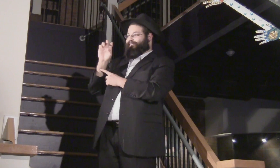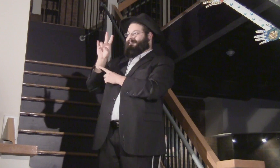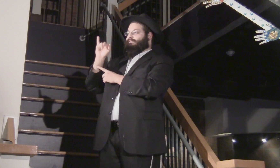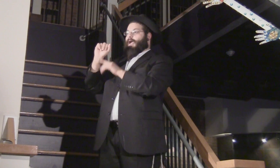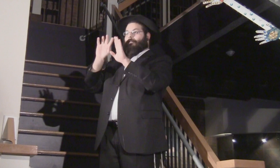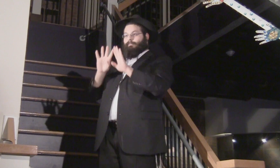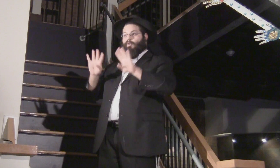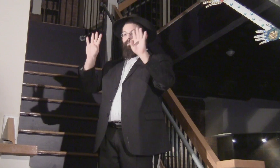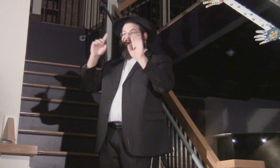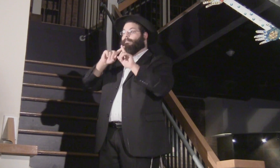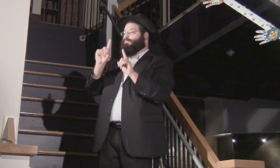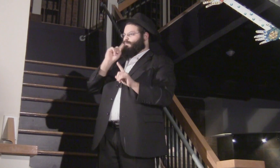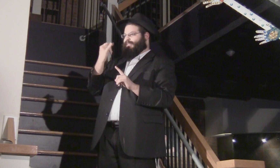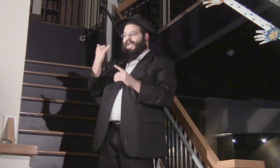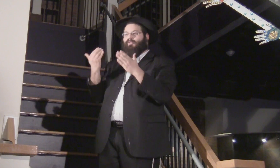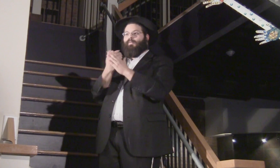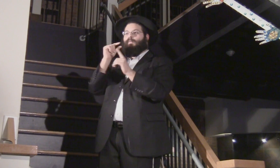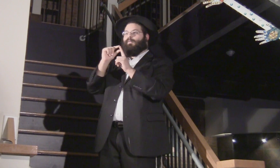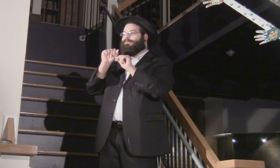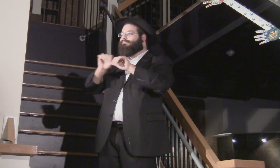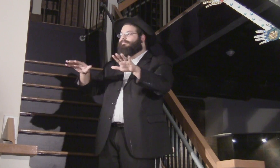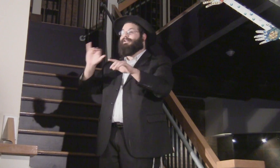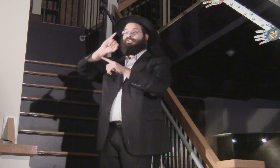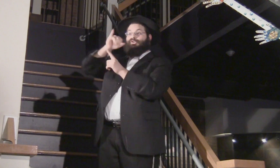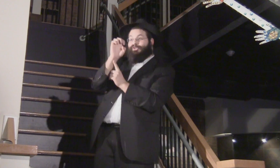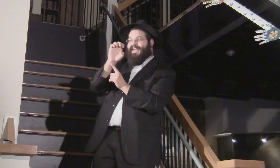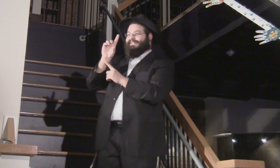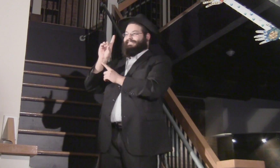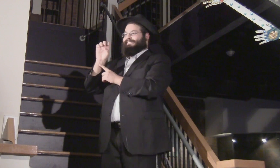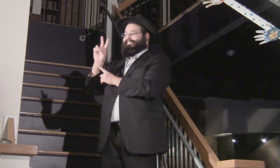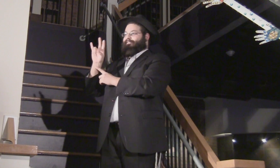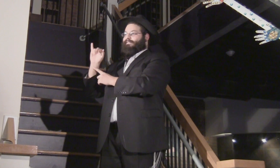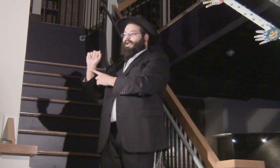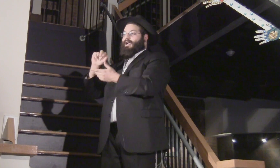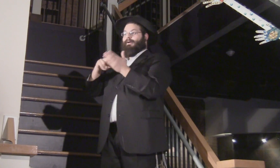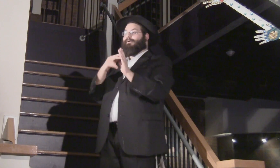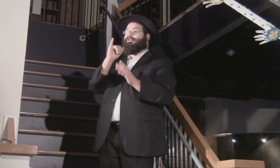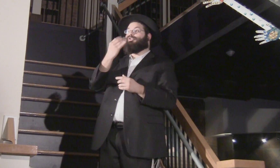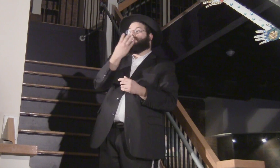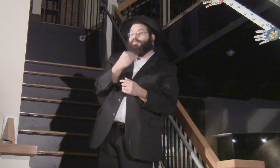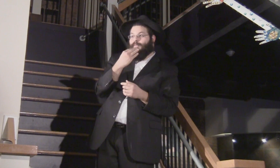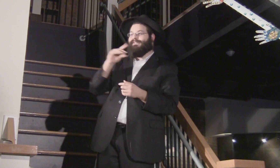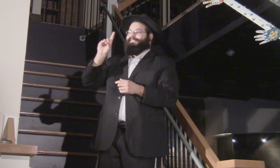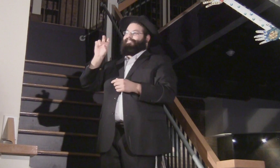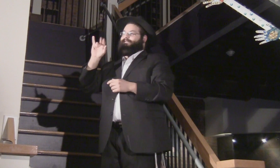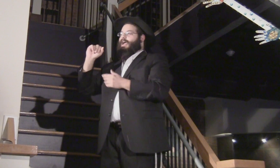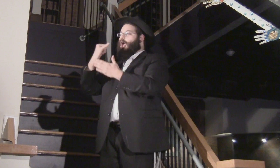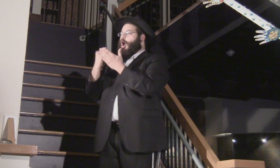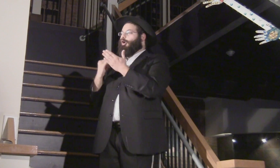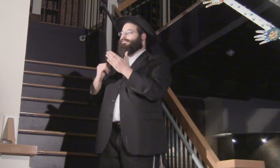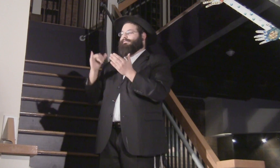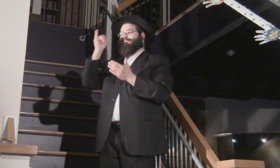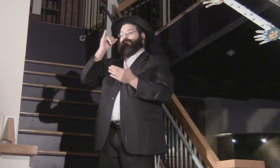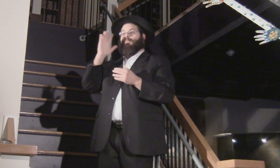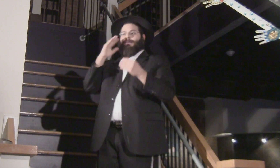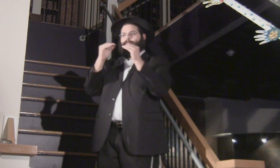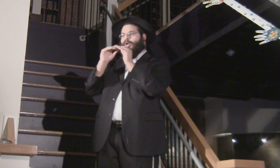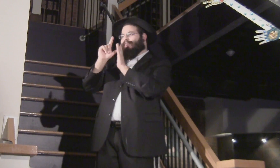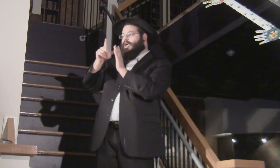these Davia menorah. They thought of all these different ideas. And actually, really, Jewish Davia